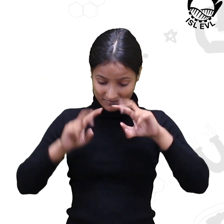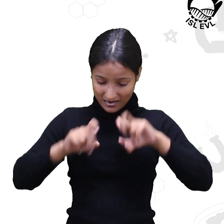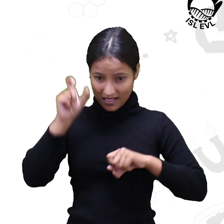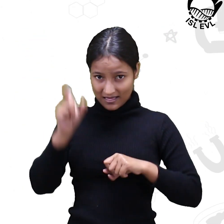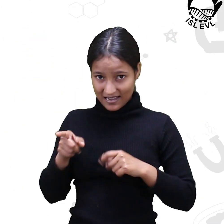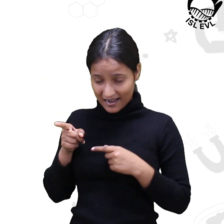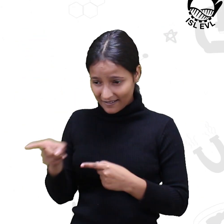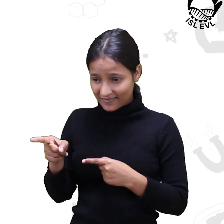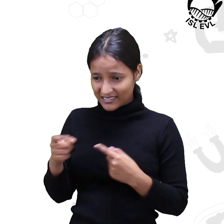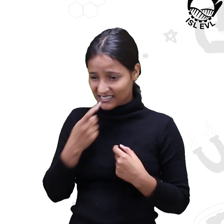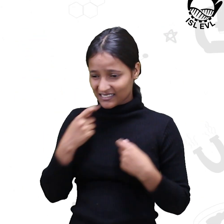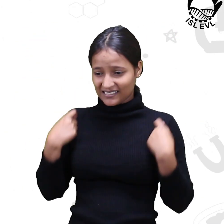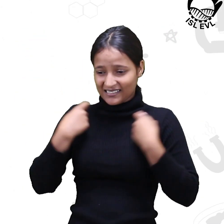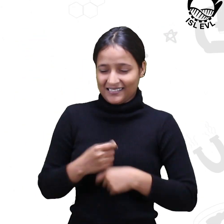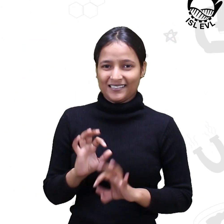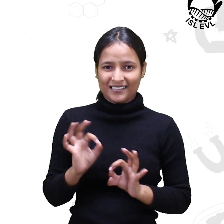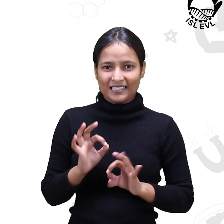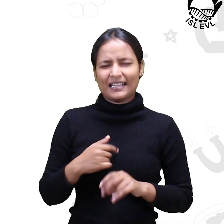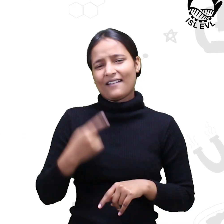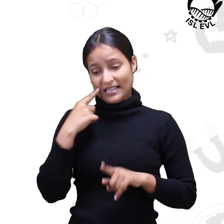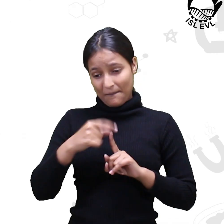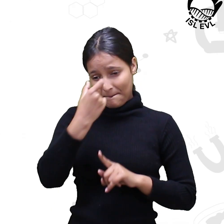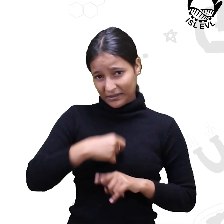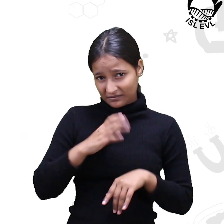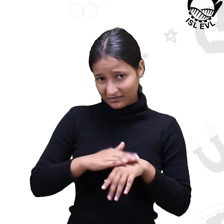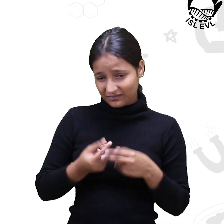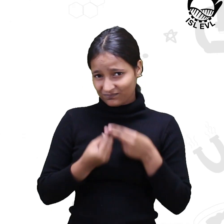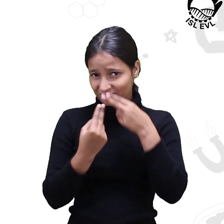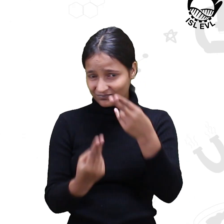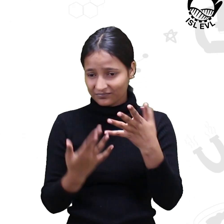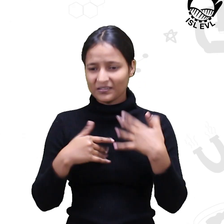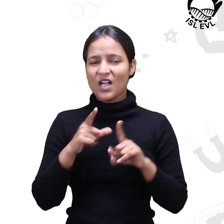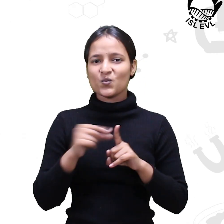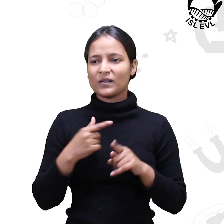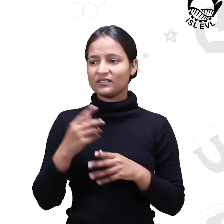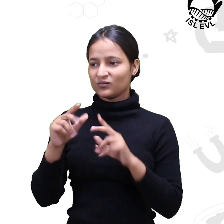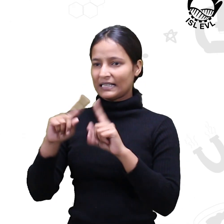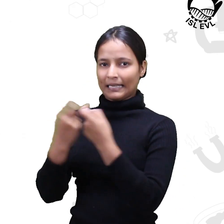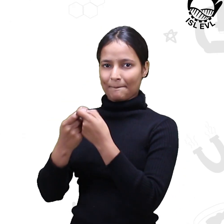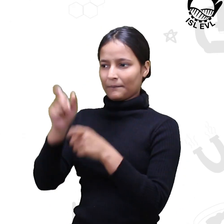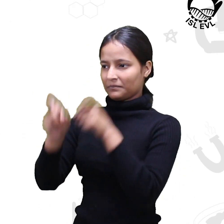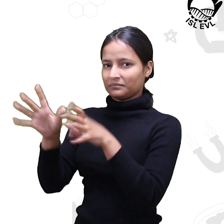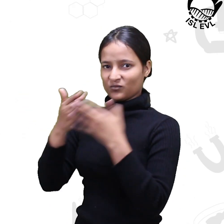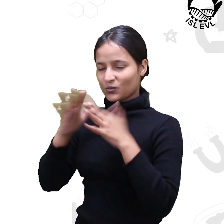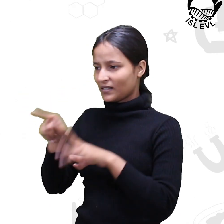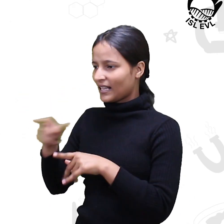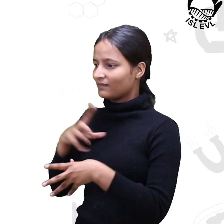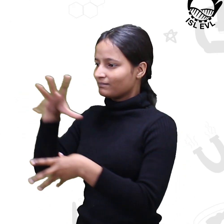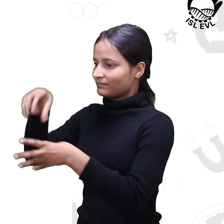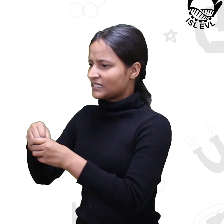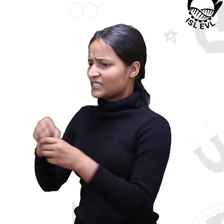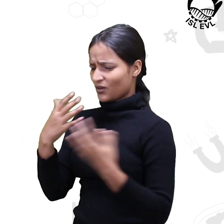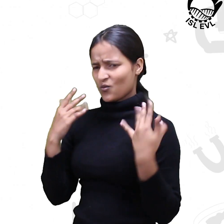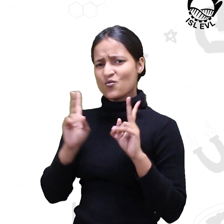some couple of hours a day to my students to discuss my scientific philosophy with them. They run the show. So I